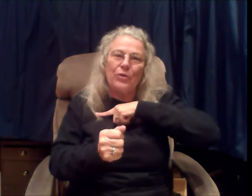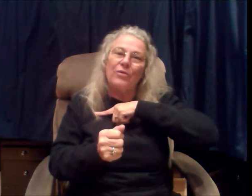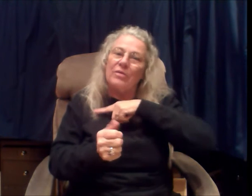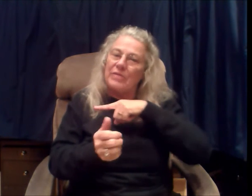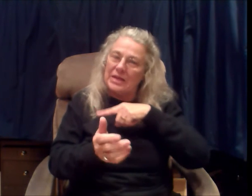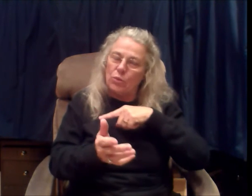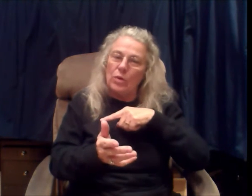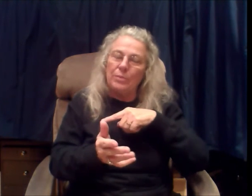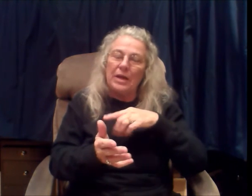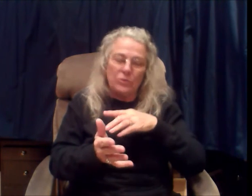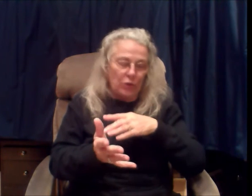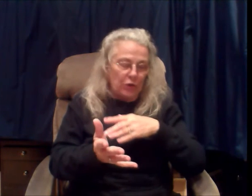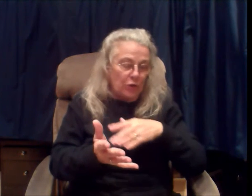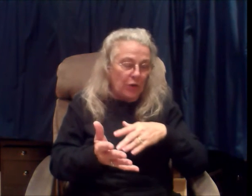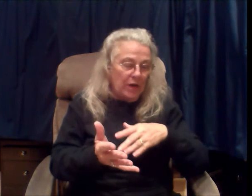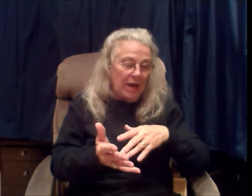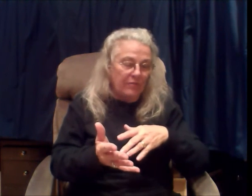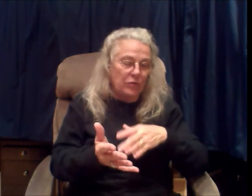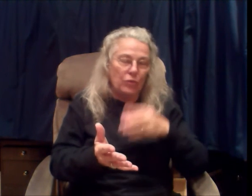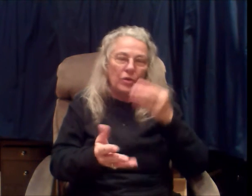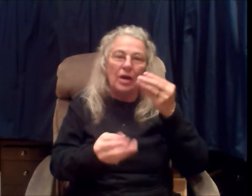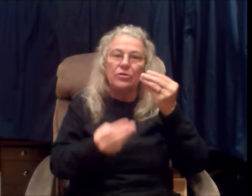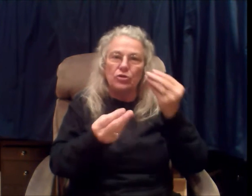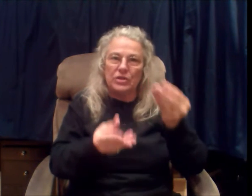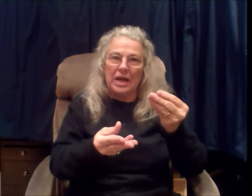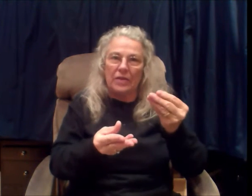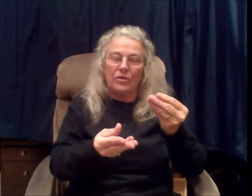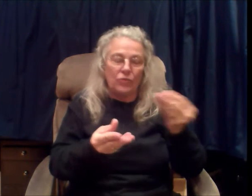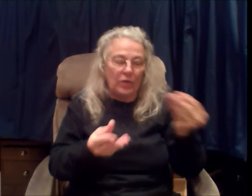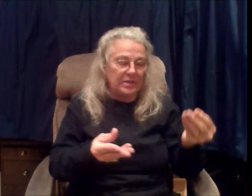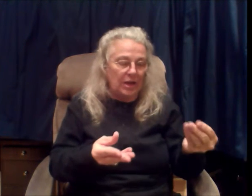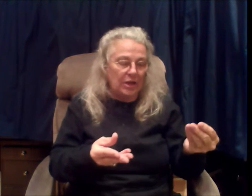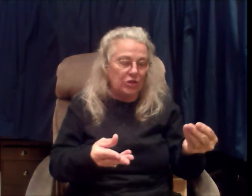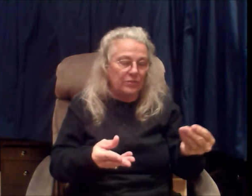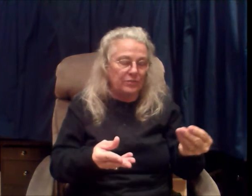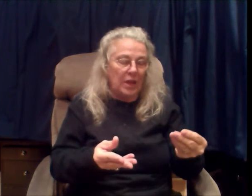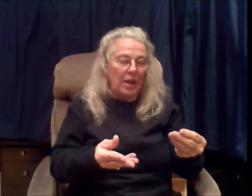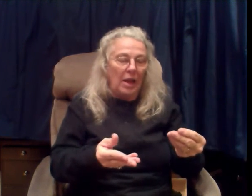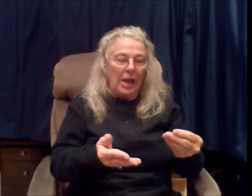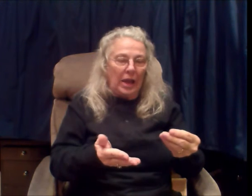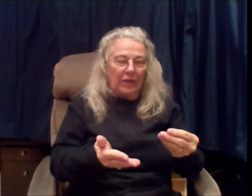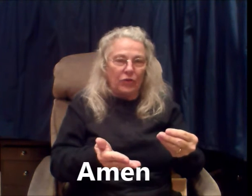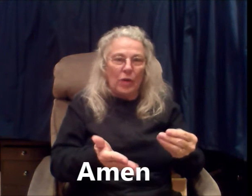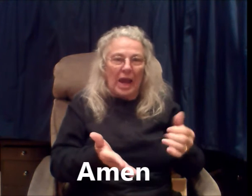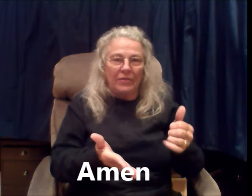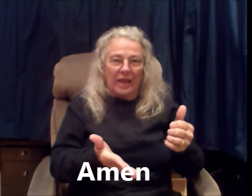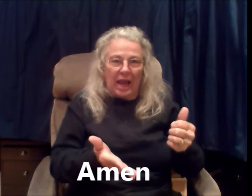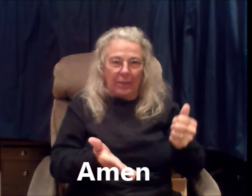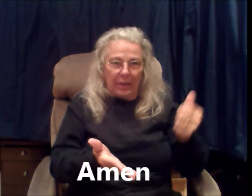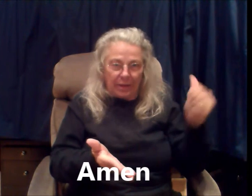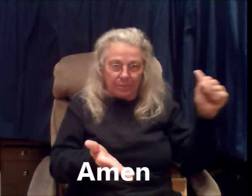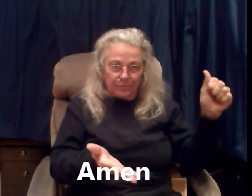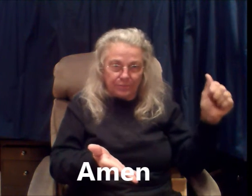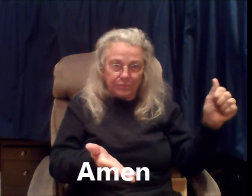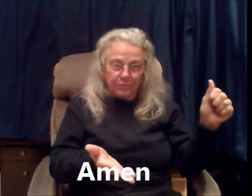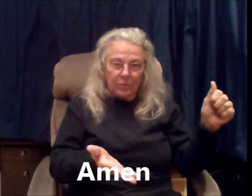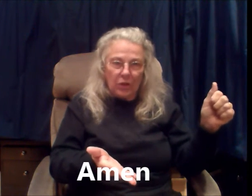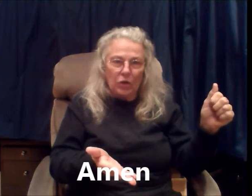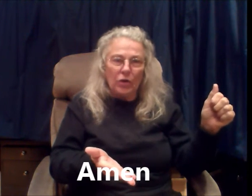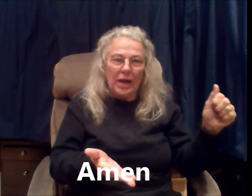So that's one place where you're going to have to understand the translation. If you add the amen, your hand